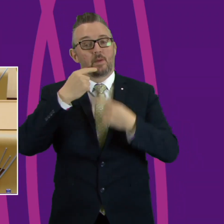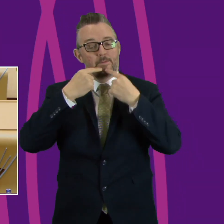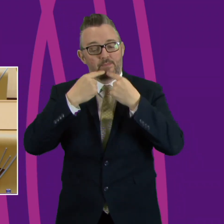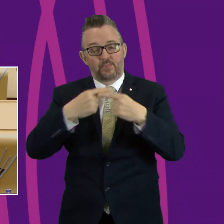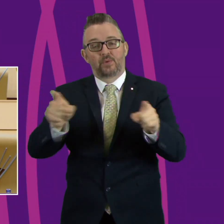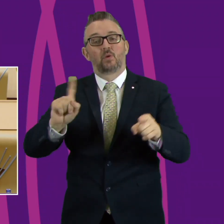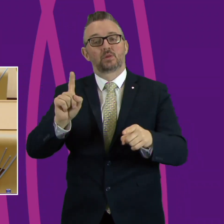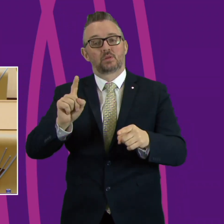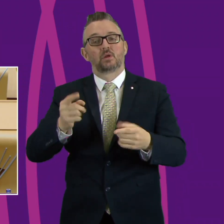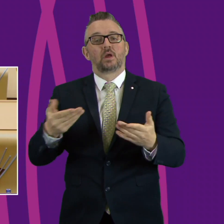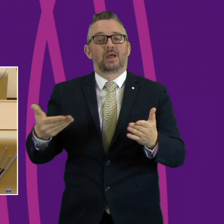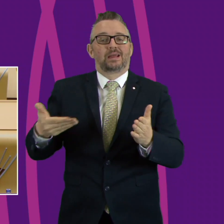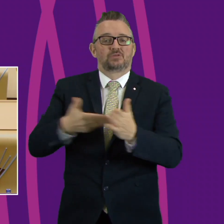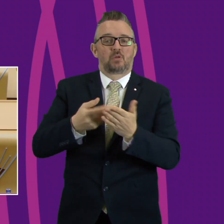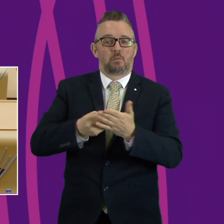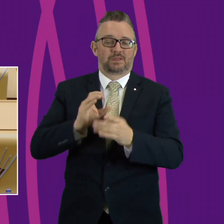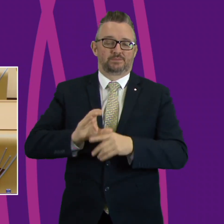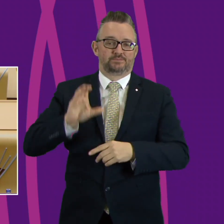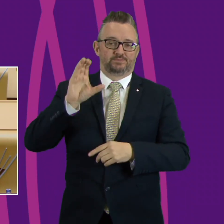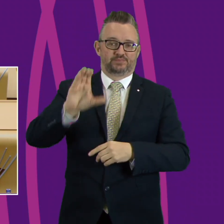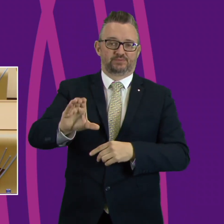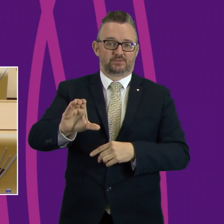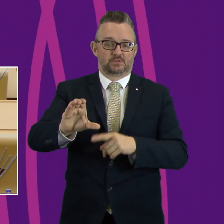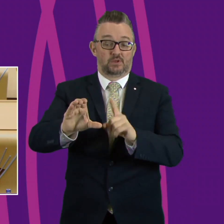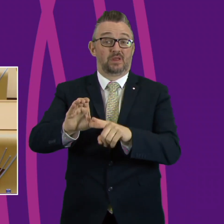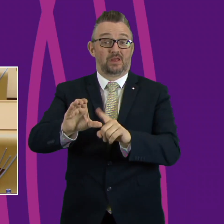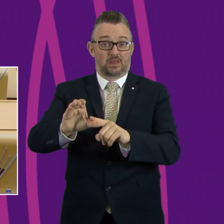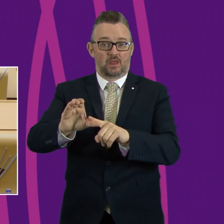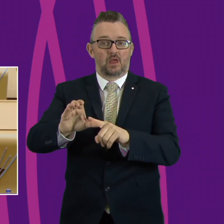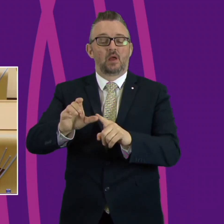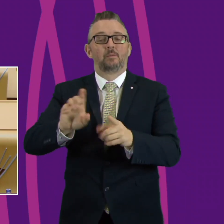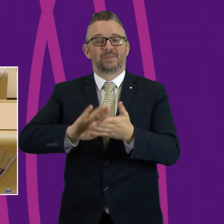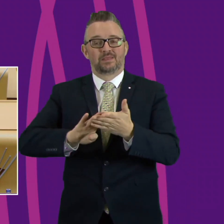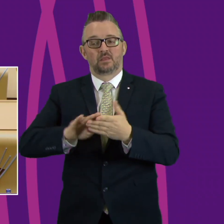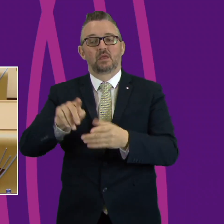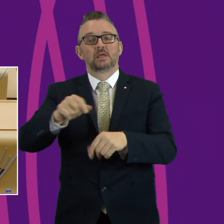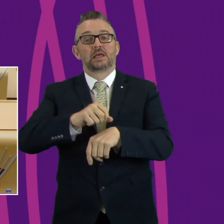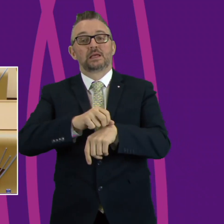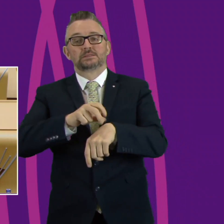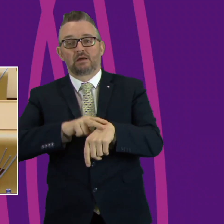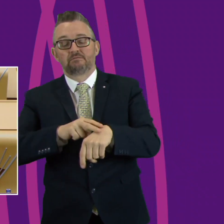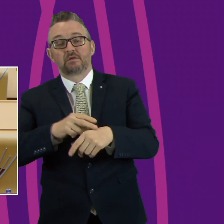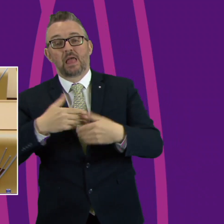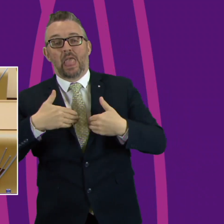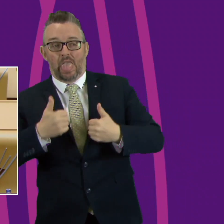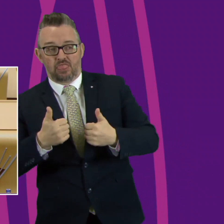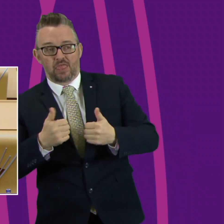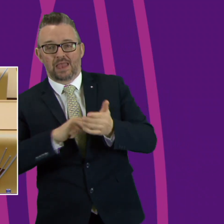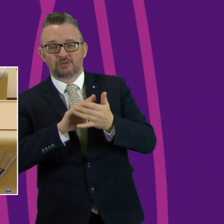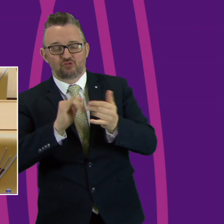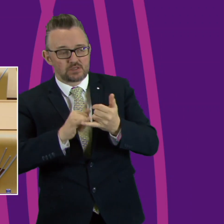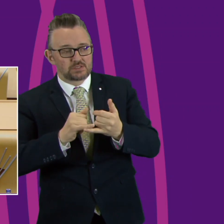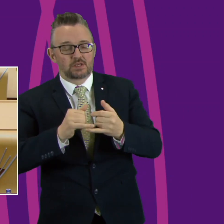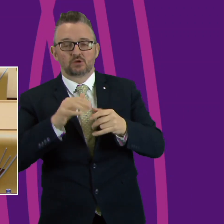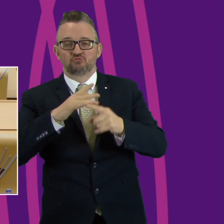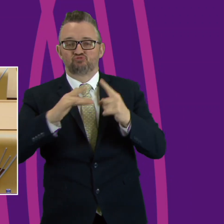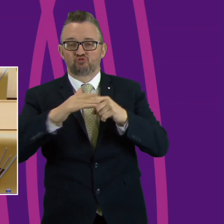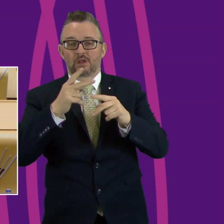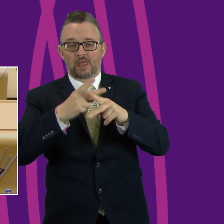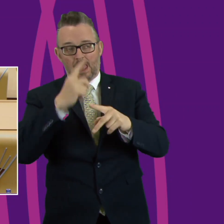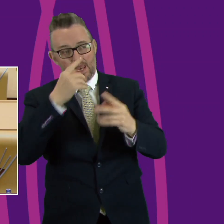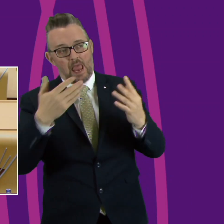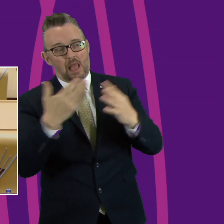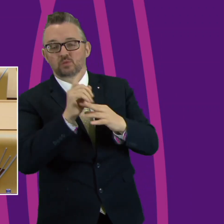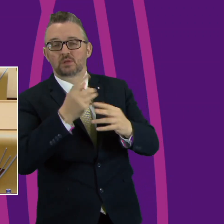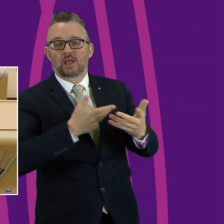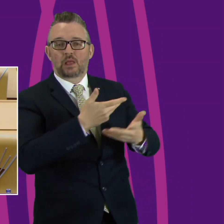of additional support, including access to counselling for health and social care staff. And as we get closer to that, then